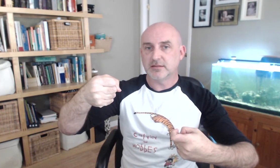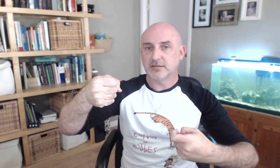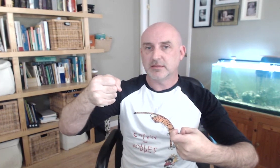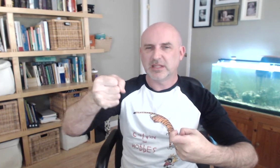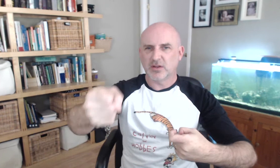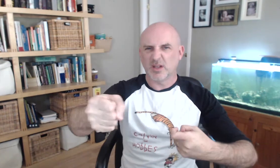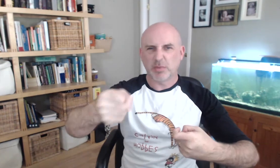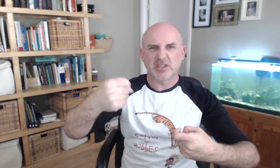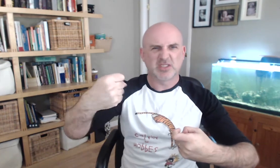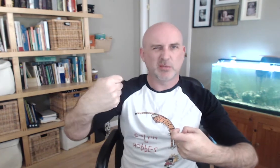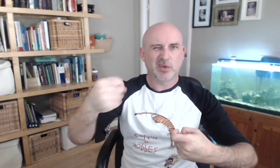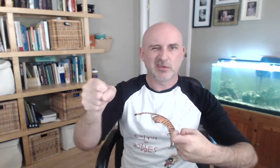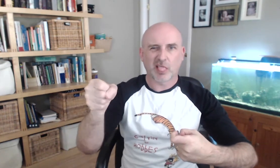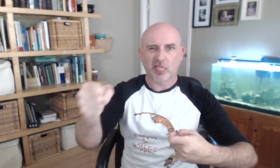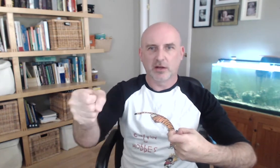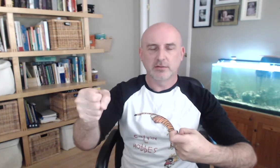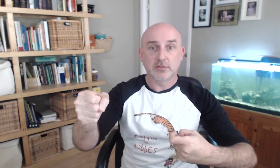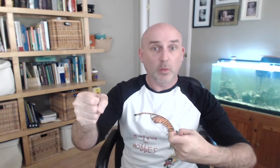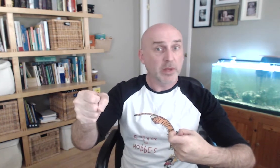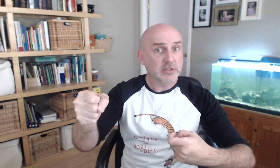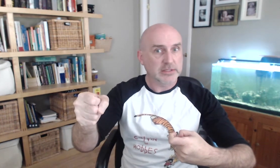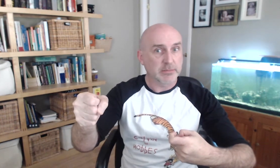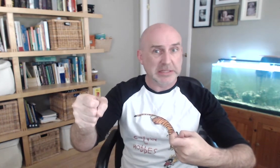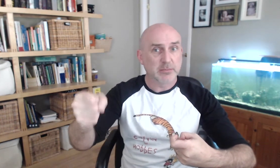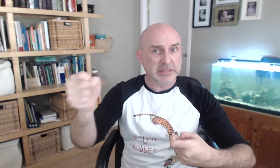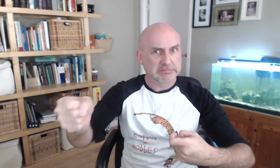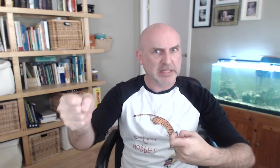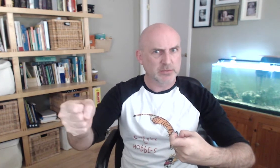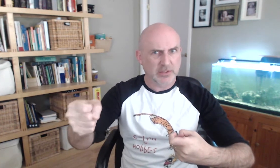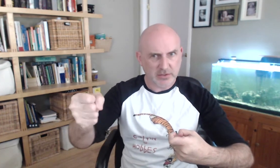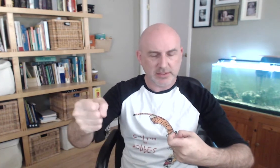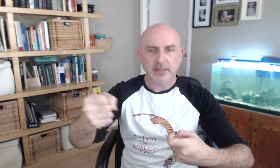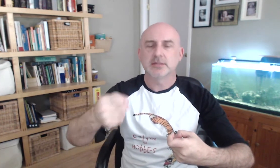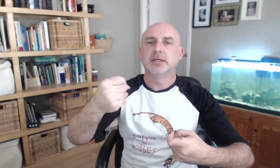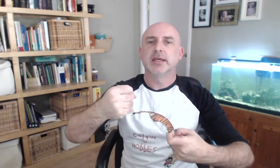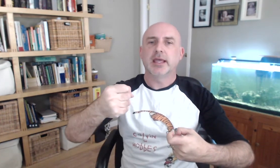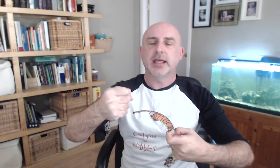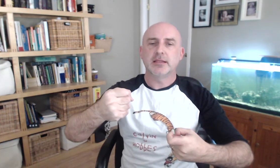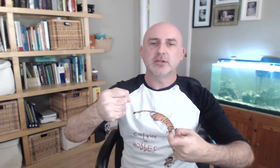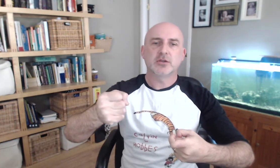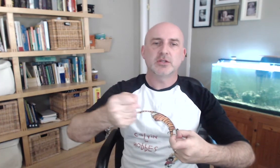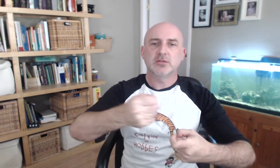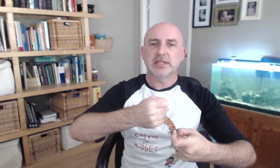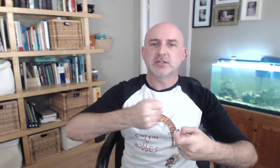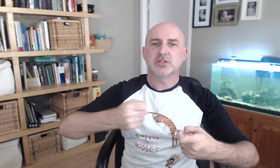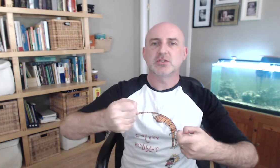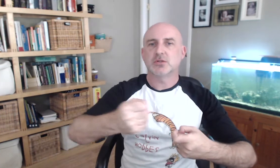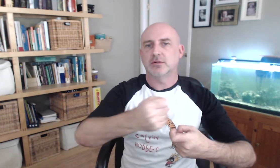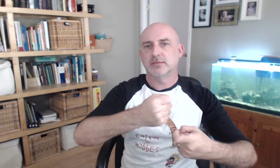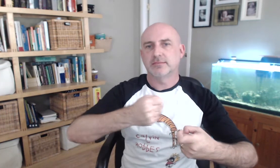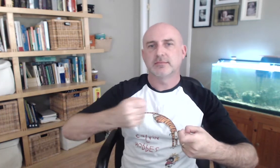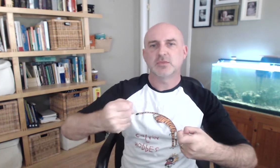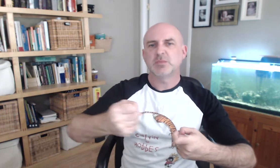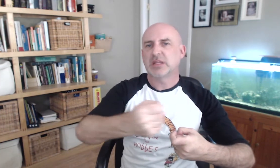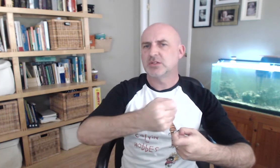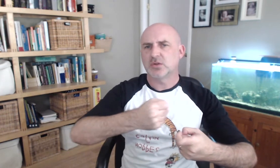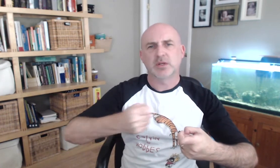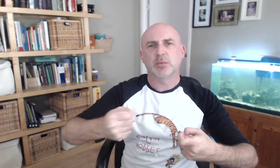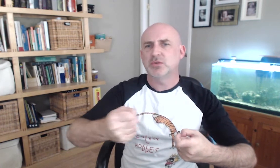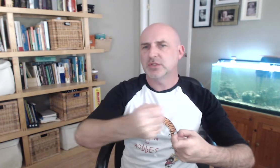like you're going to punch someone. Don't punch anybody, but that's what it looks like. And then you're going to use that to stir. Just make a stirring motion,